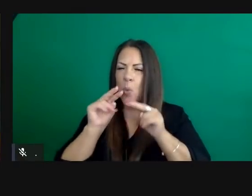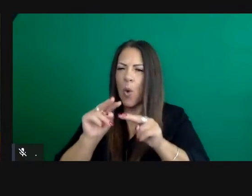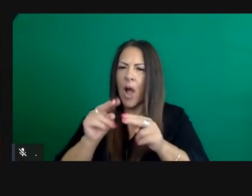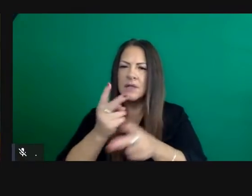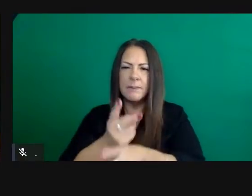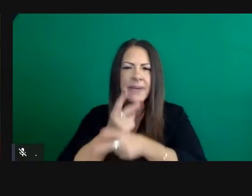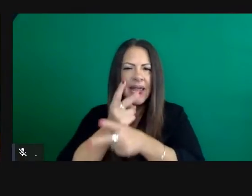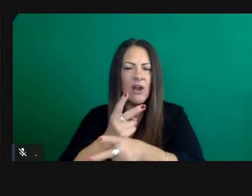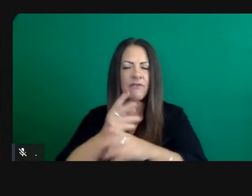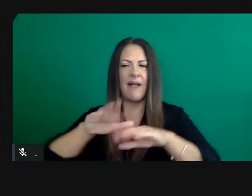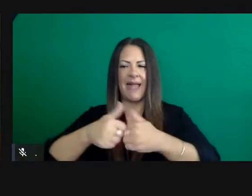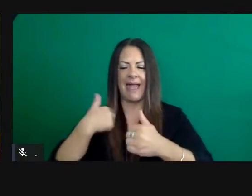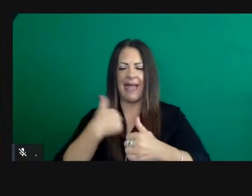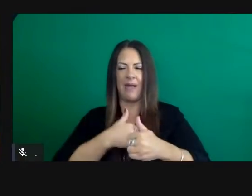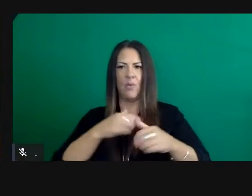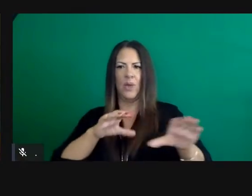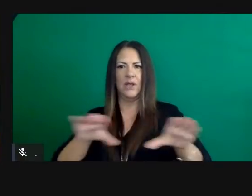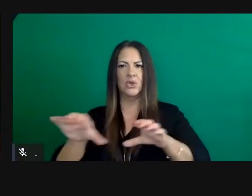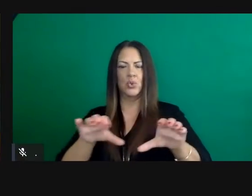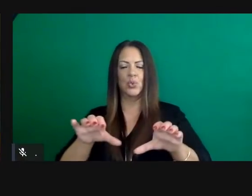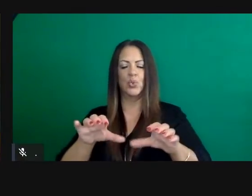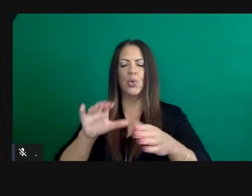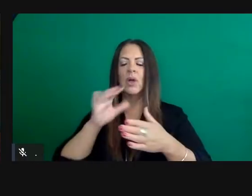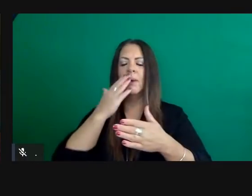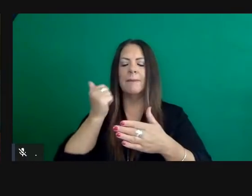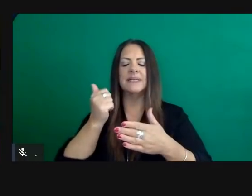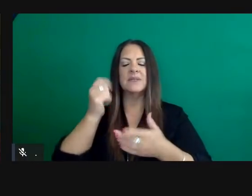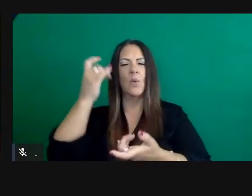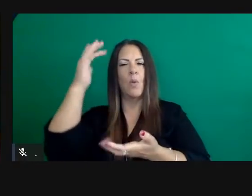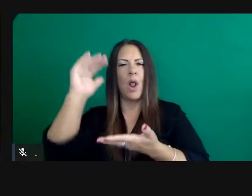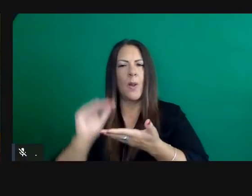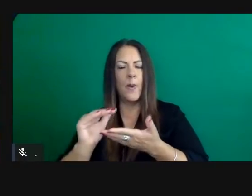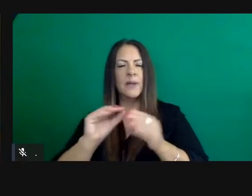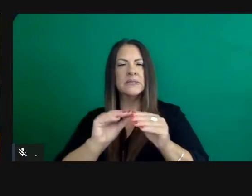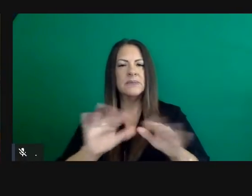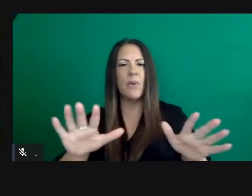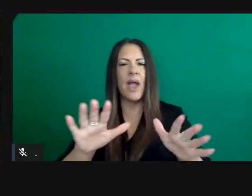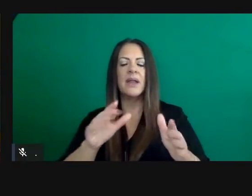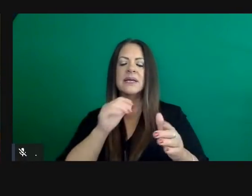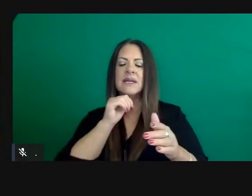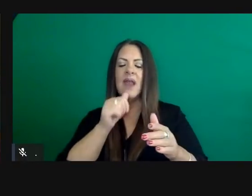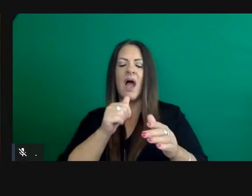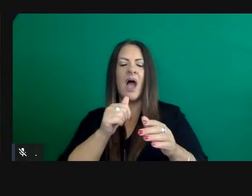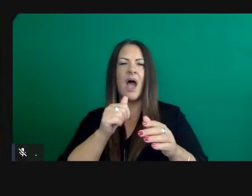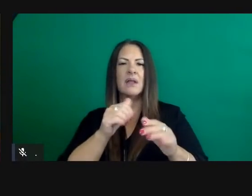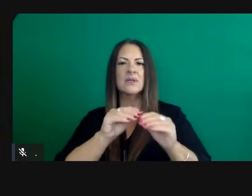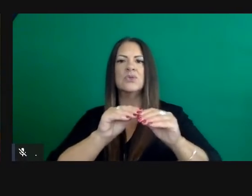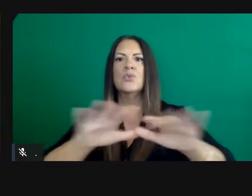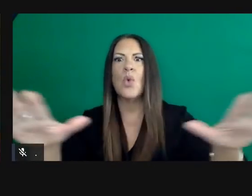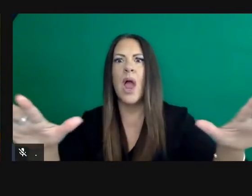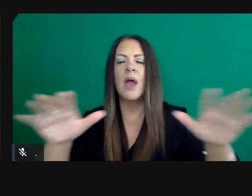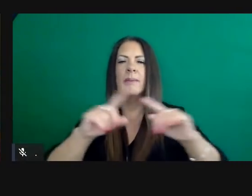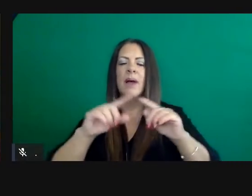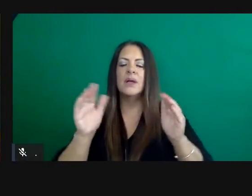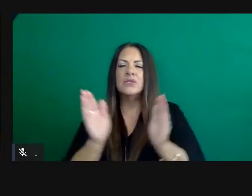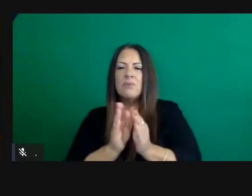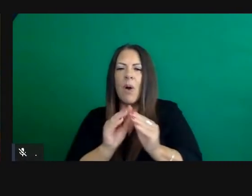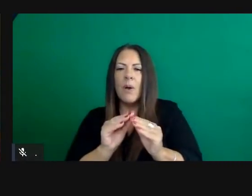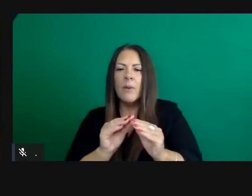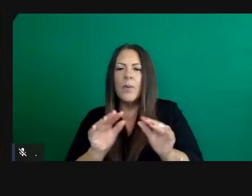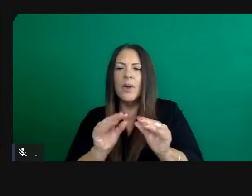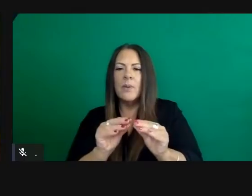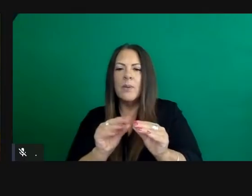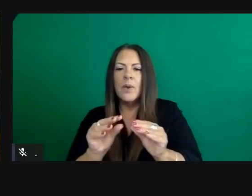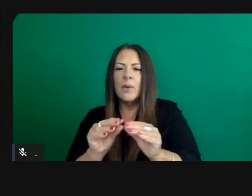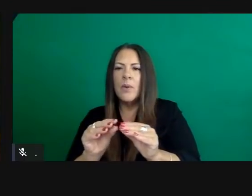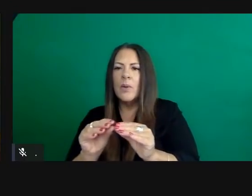large exponential spread. That is the kind of spread that I think we all worry about, that we all talk about as what puts our